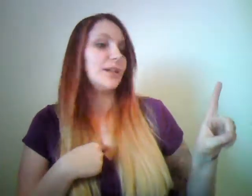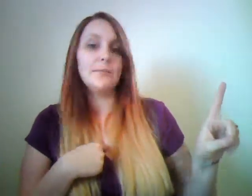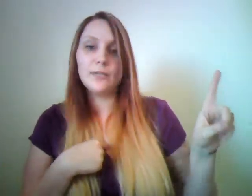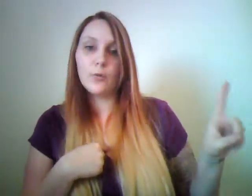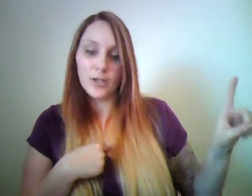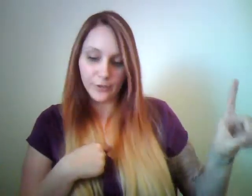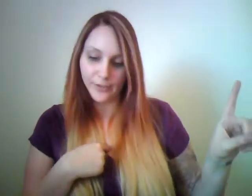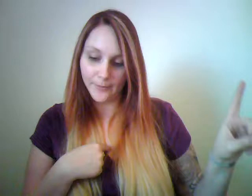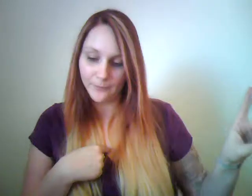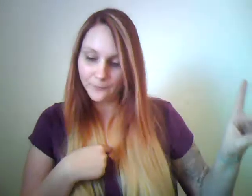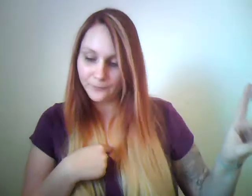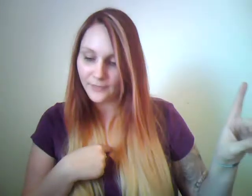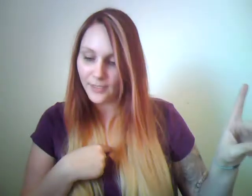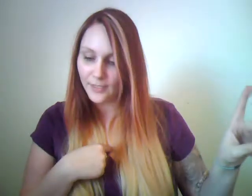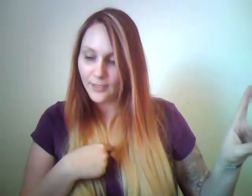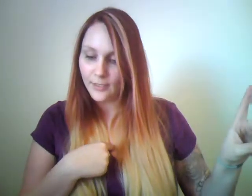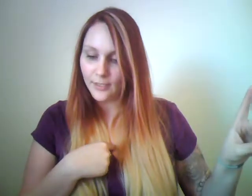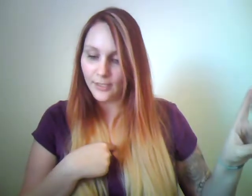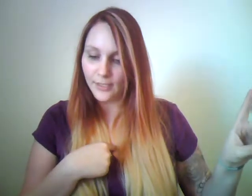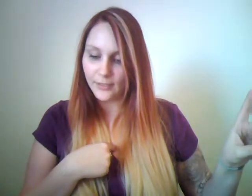me wandering. And this,